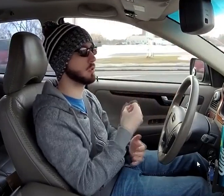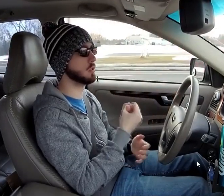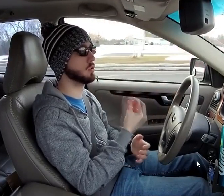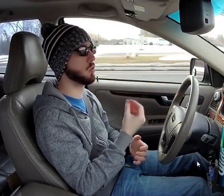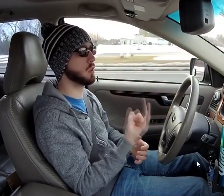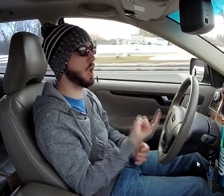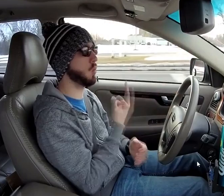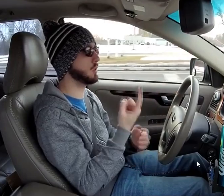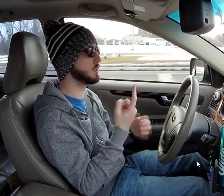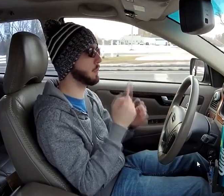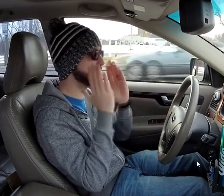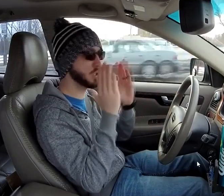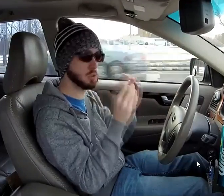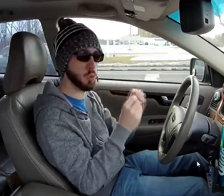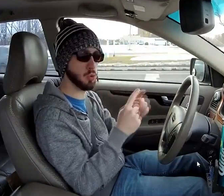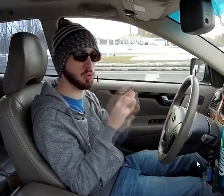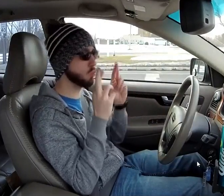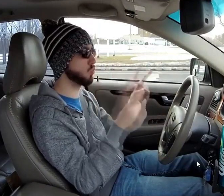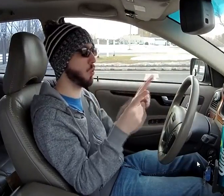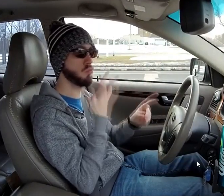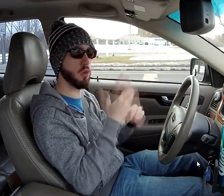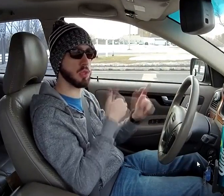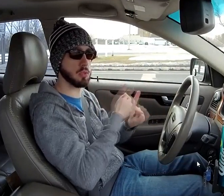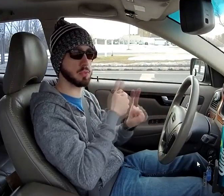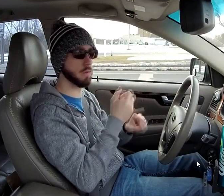they have to be more aware of their environment, always paying attention to the road.